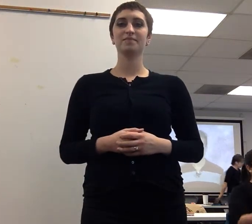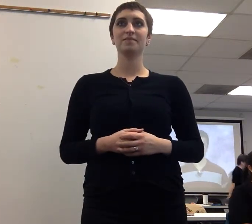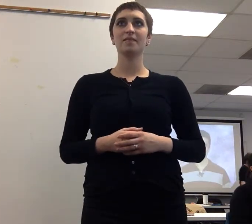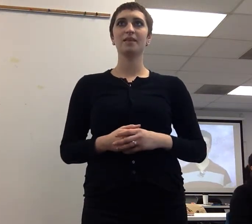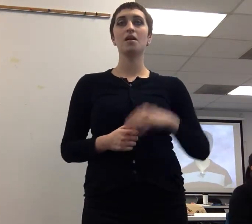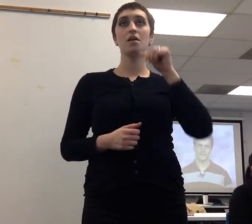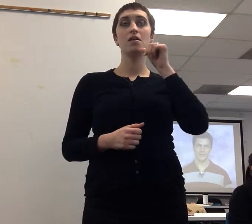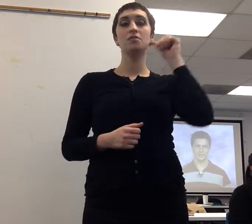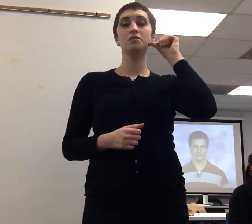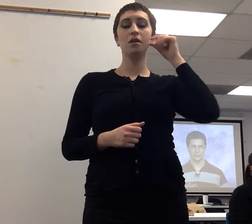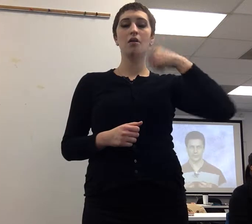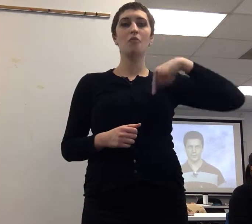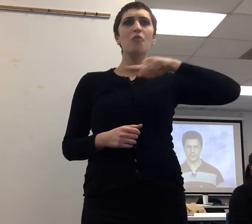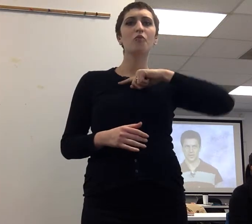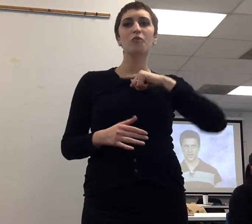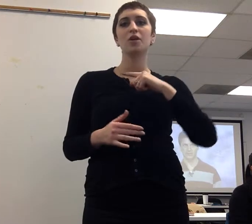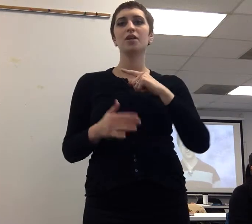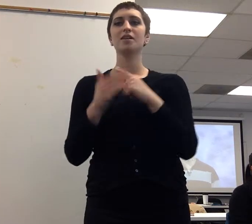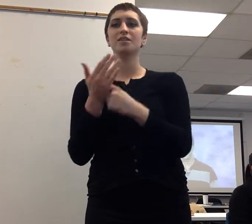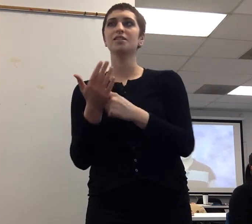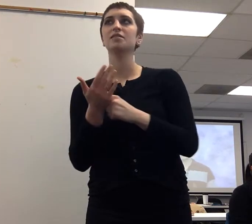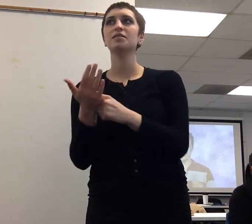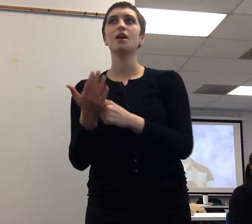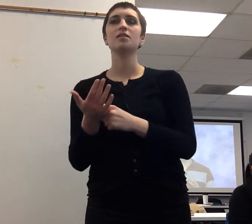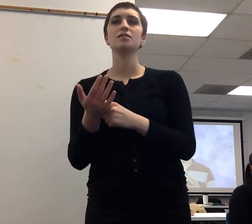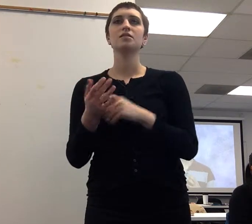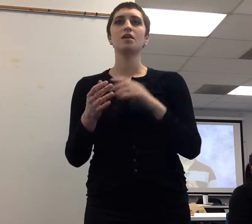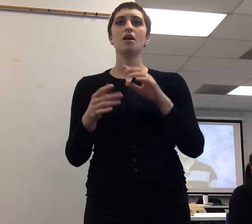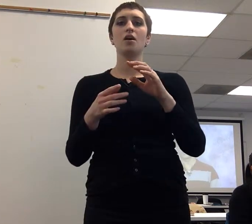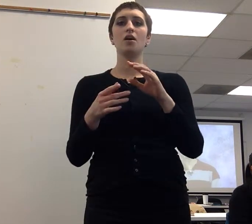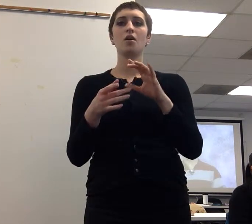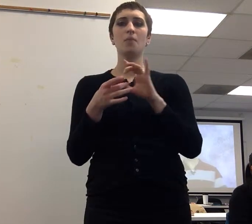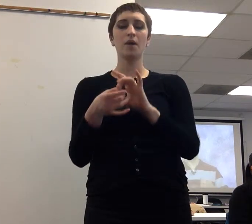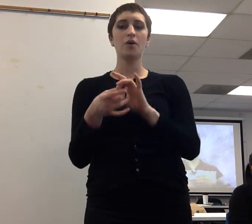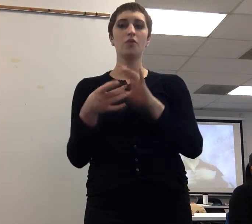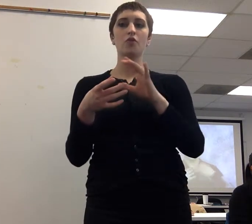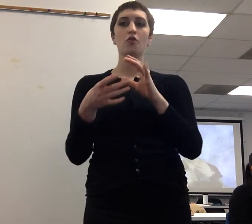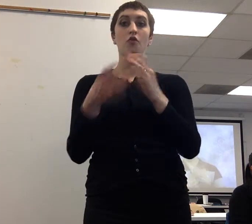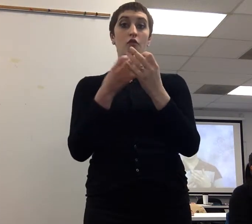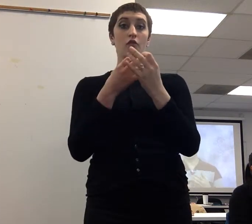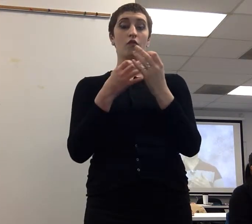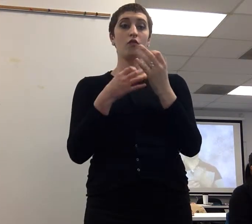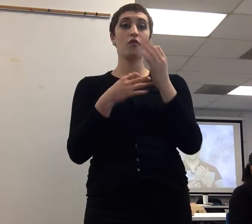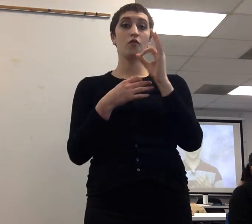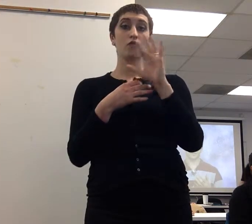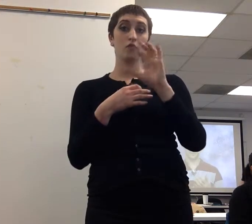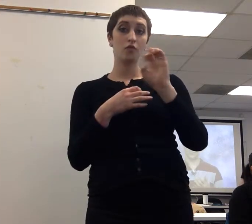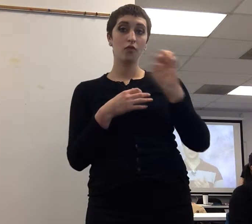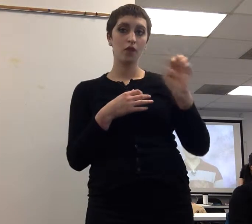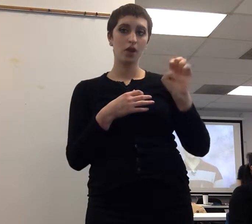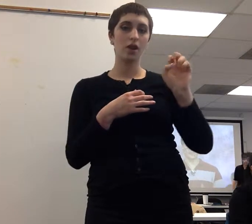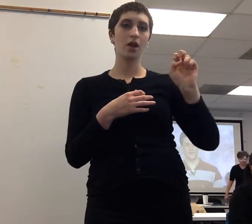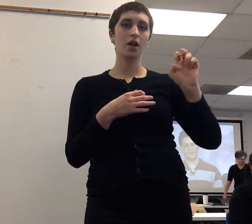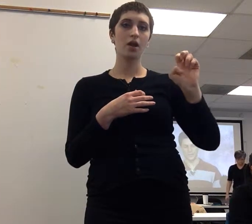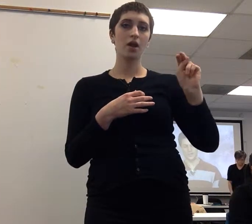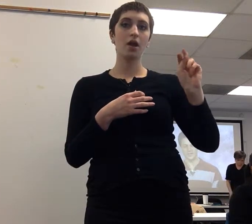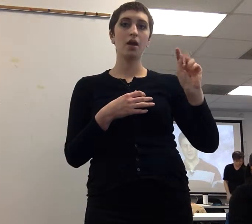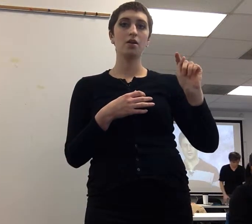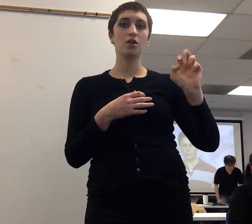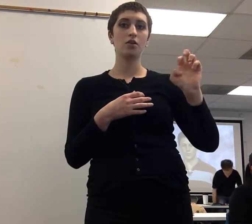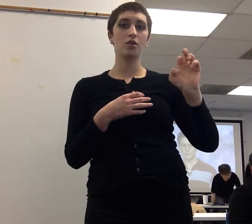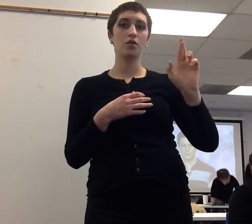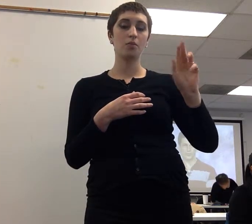Yesterday we spoke quite a bit about free enterprise and how free enterprise is a concept in American history that